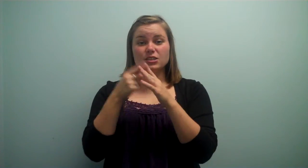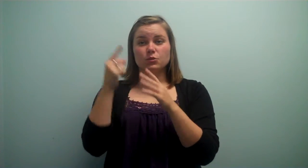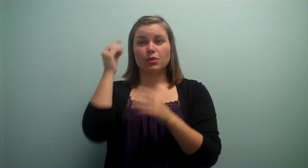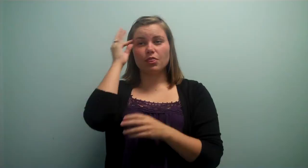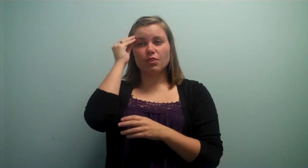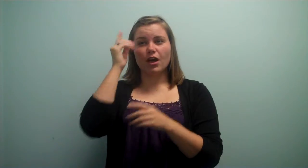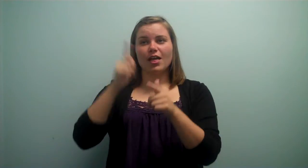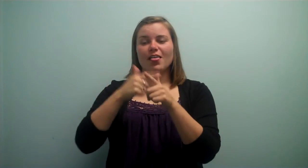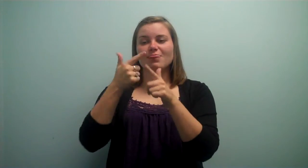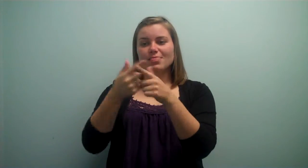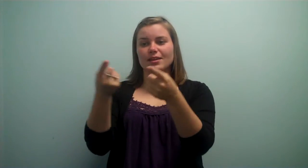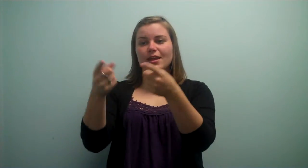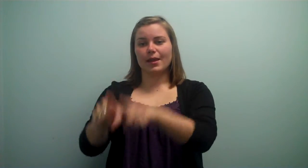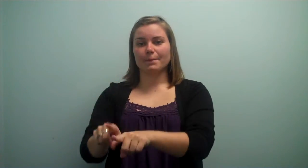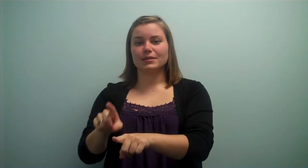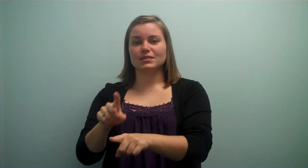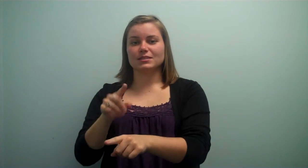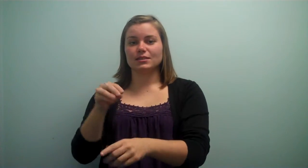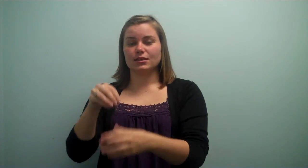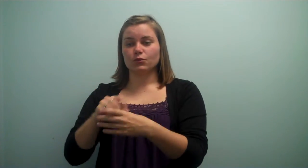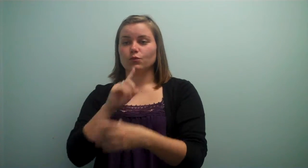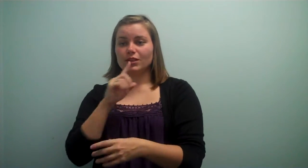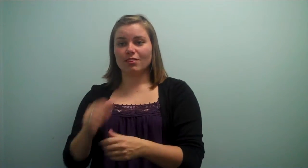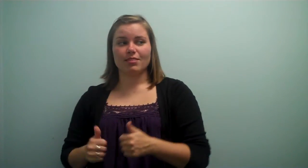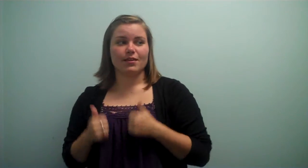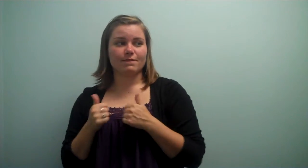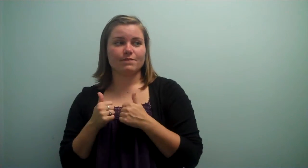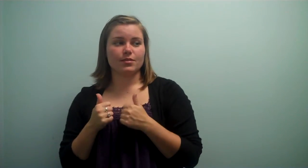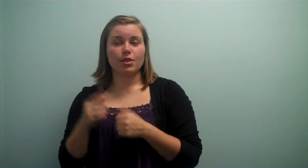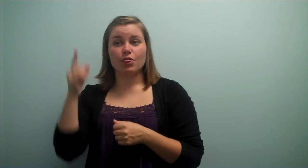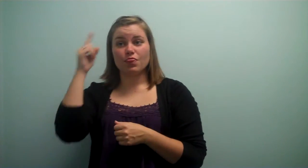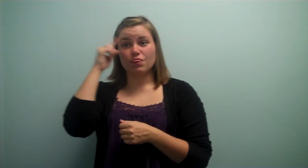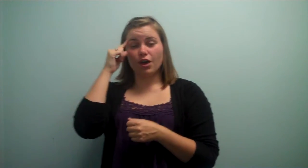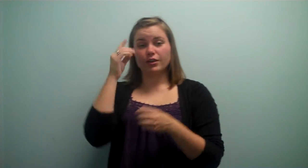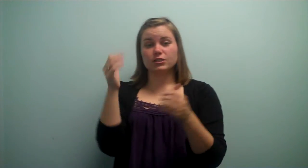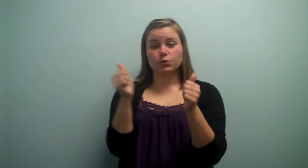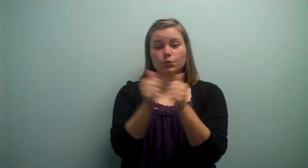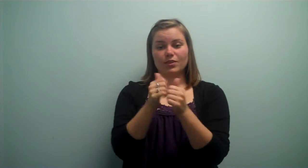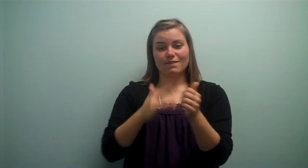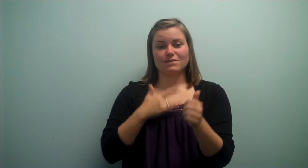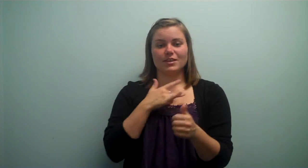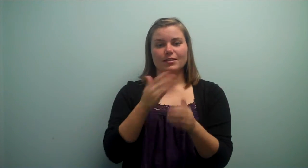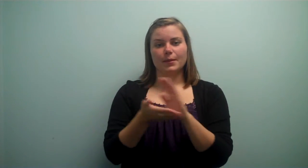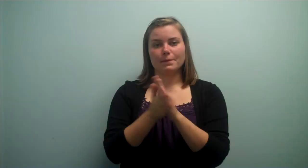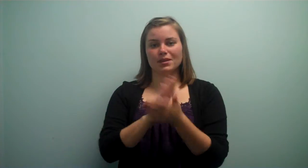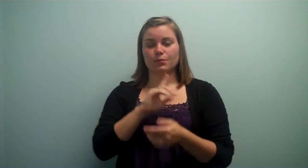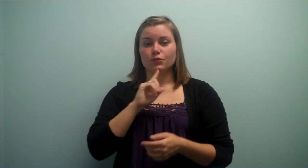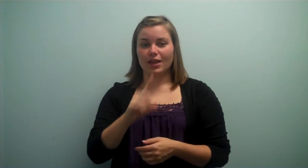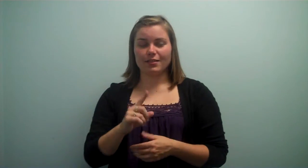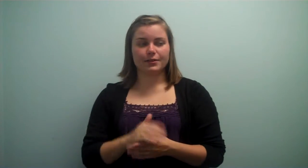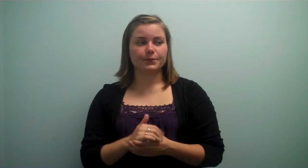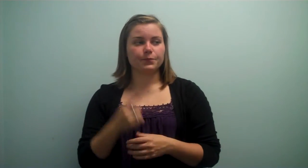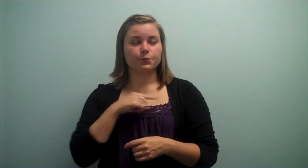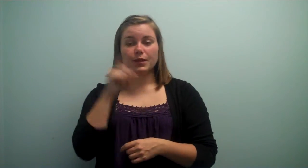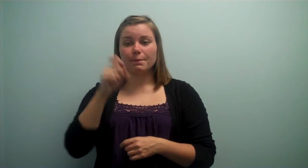being. Thoughts with feeling become reality. We must create what we do in this